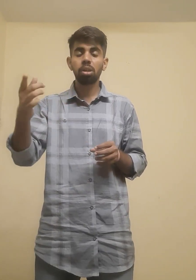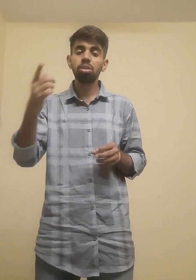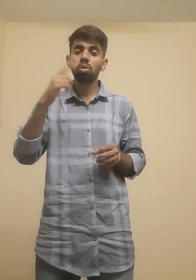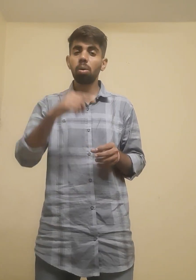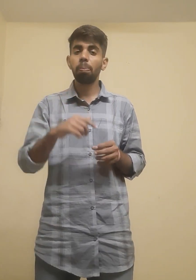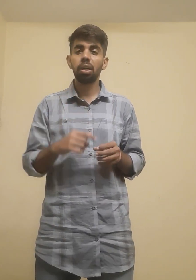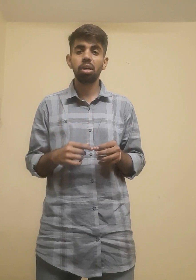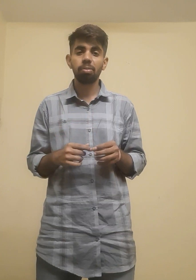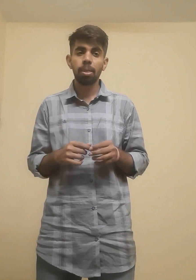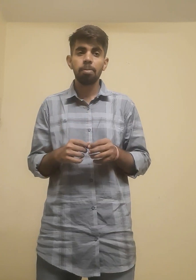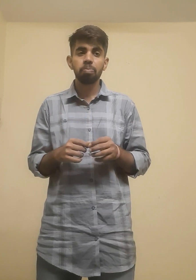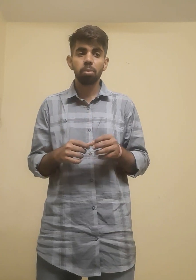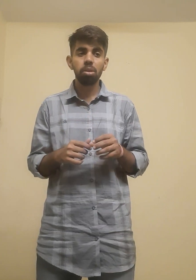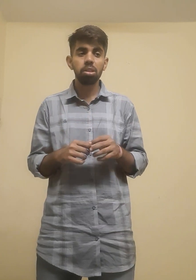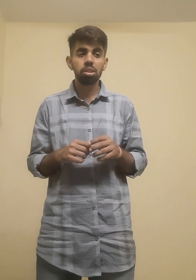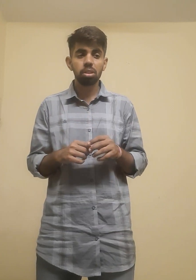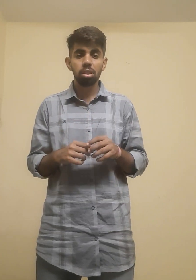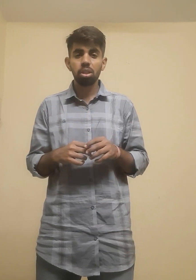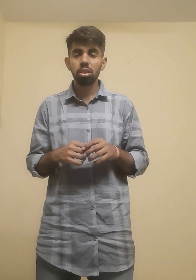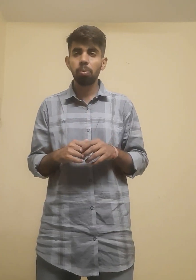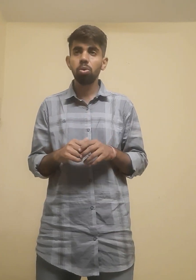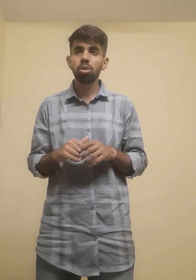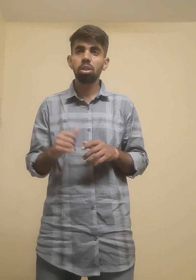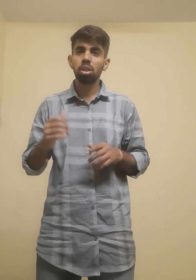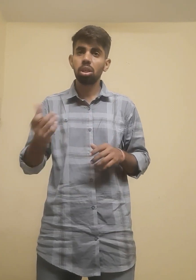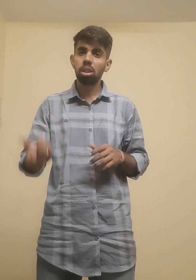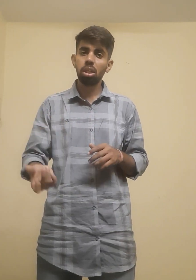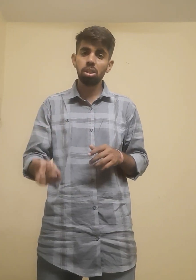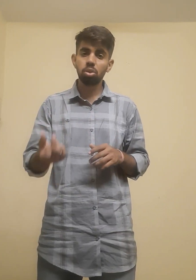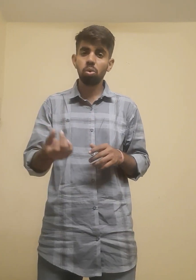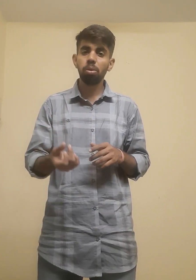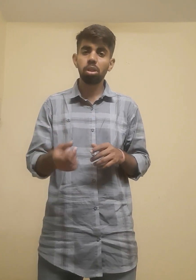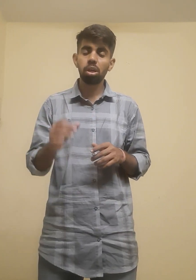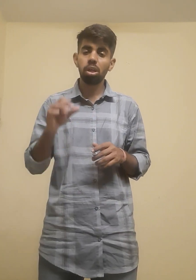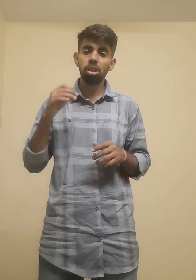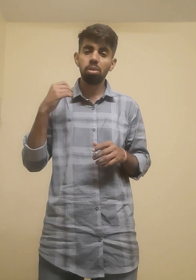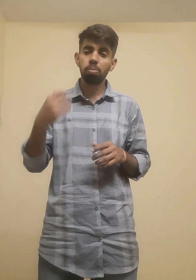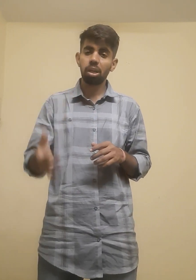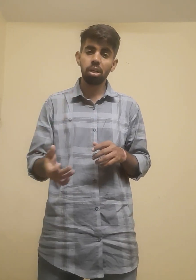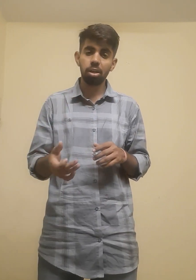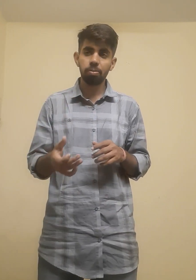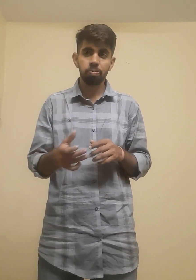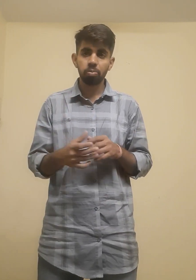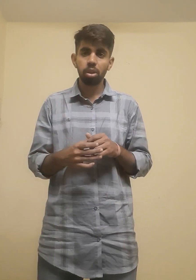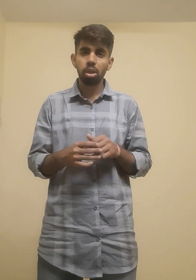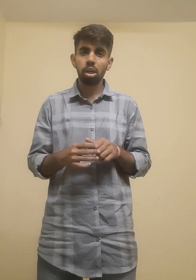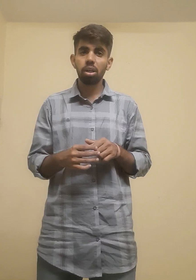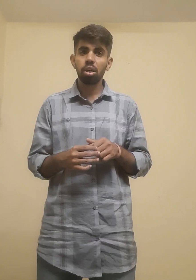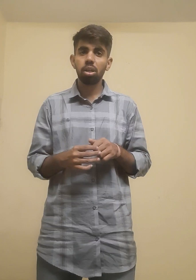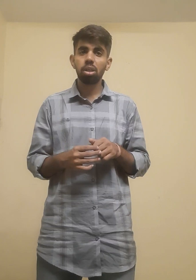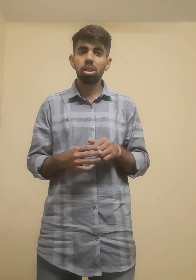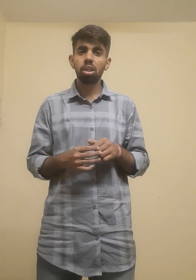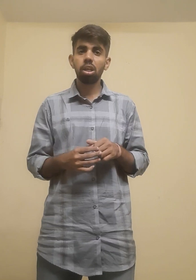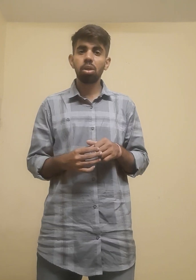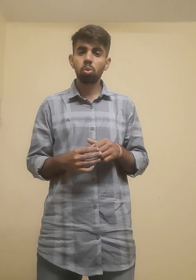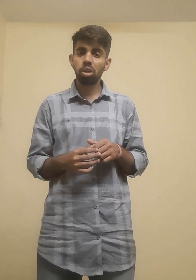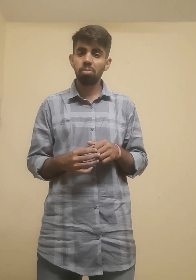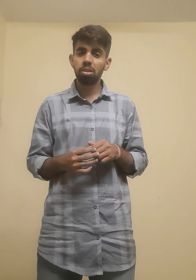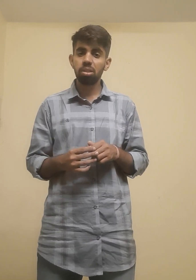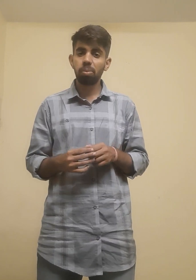properties of parent. Means suppose there is a show method written in parent, and there are two variables in